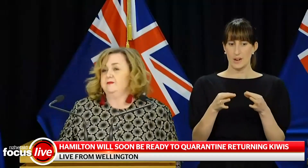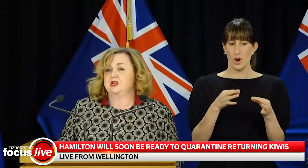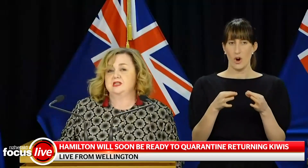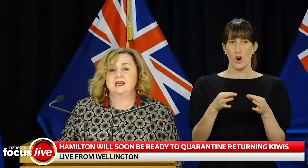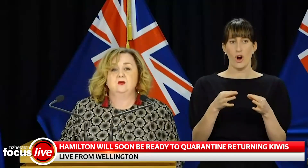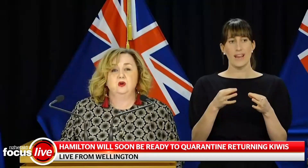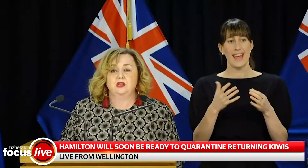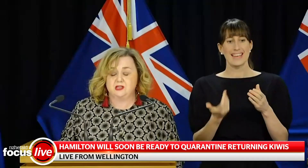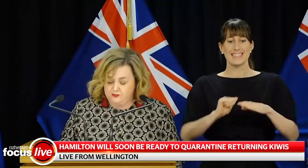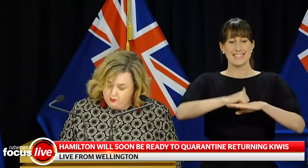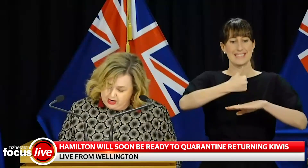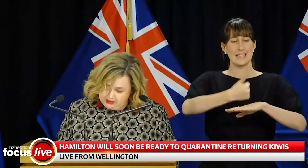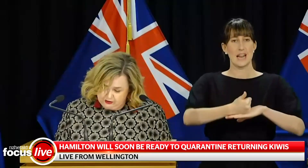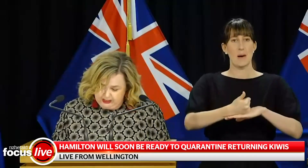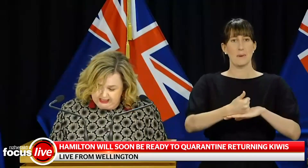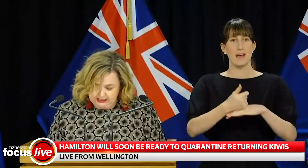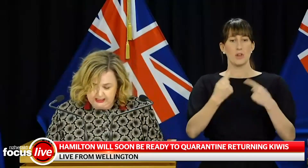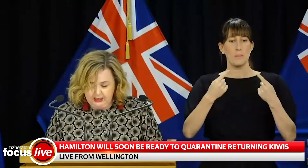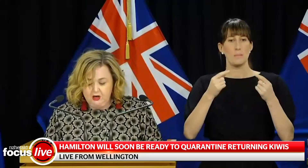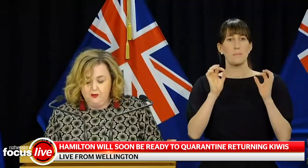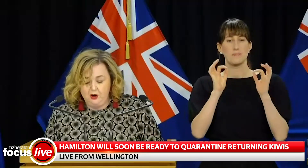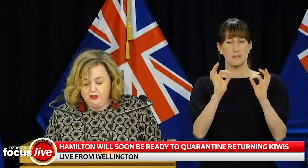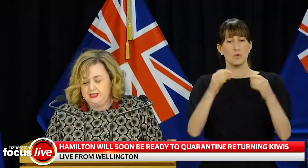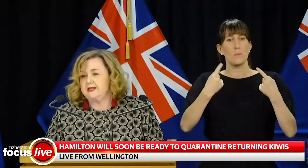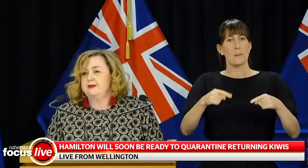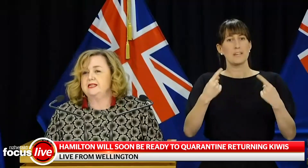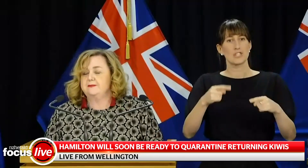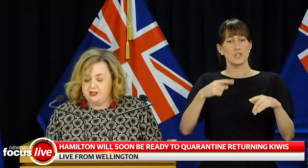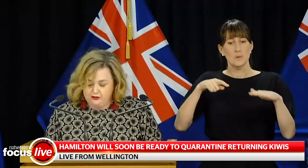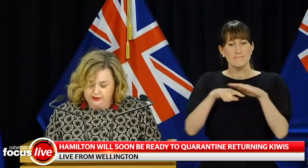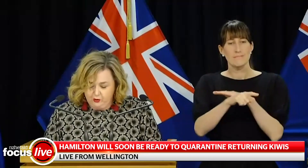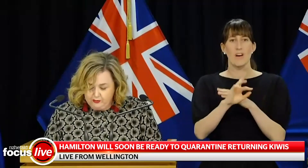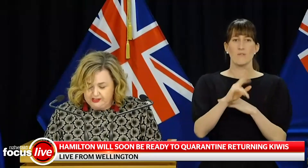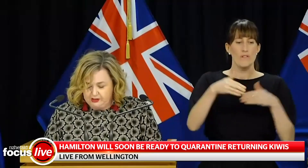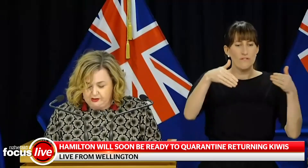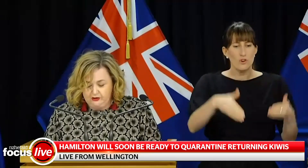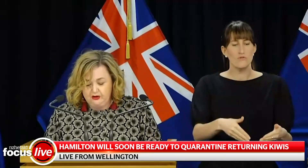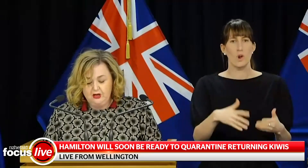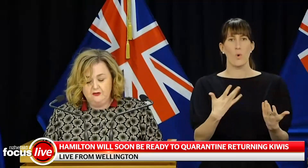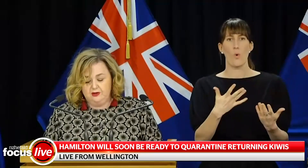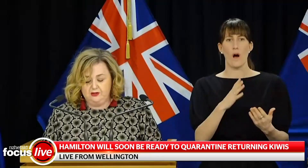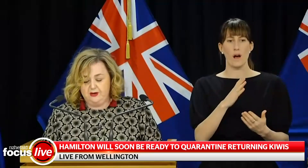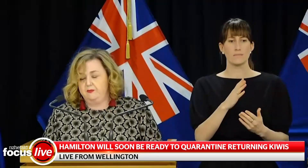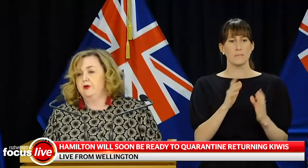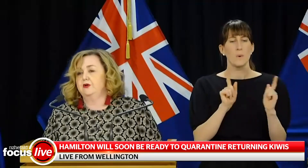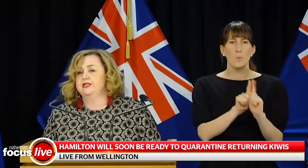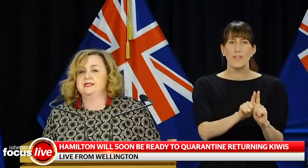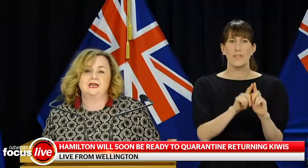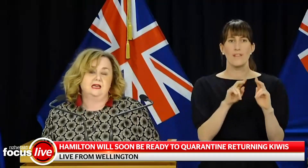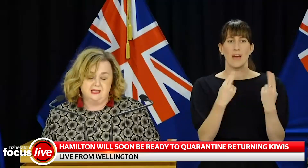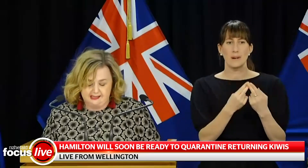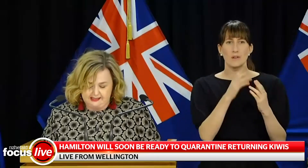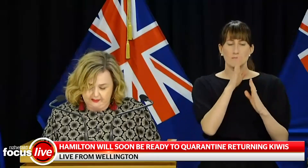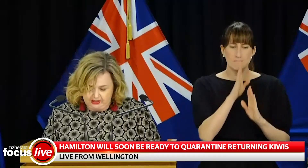compassionate exemptions and the work that is required to do that. We know that this is a matter of enormous concern for those people who